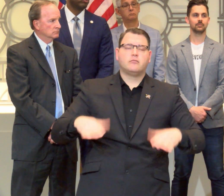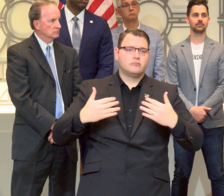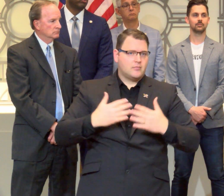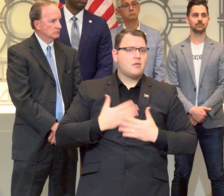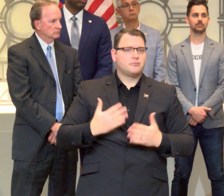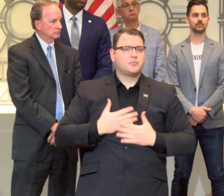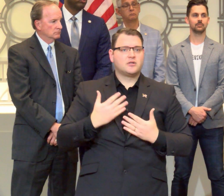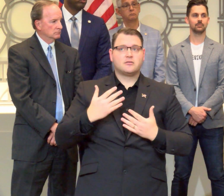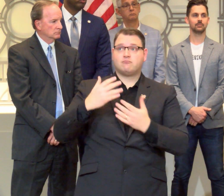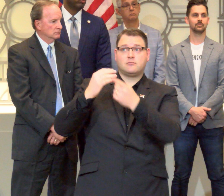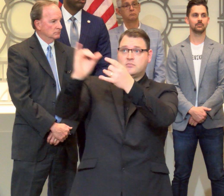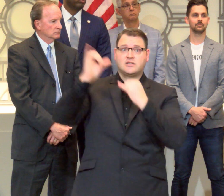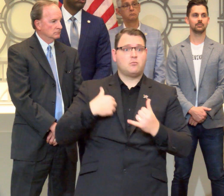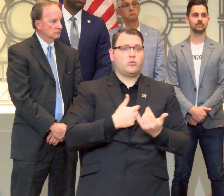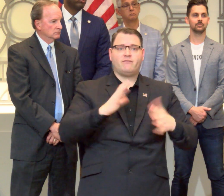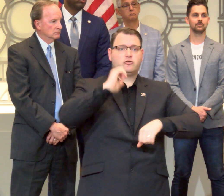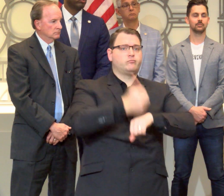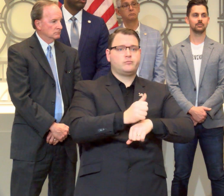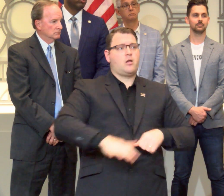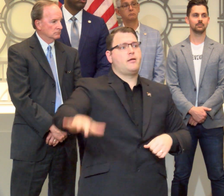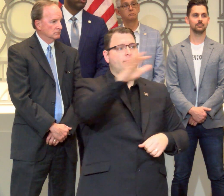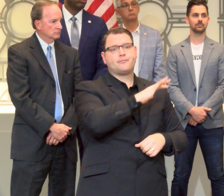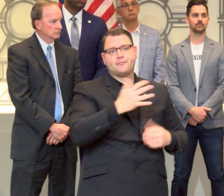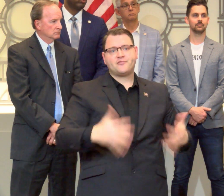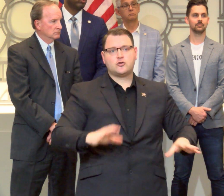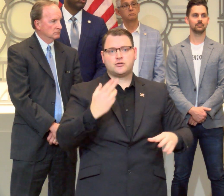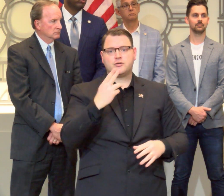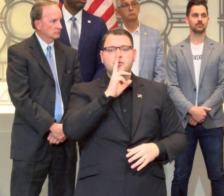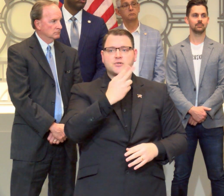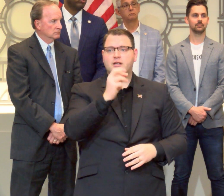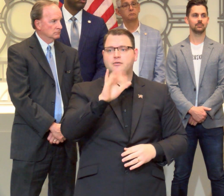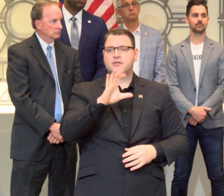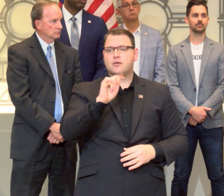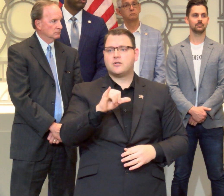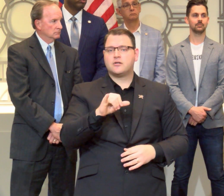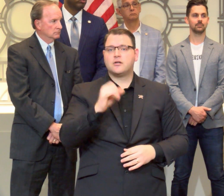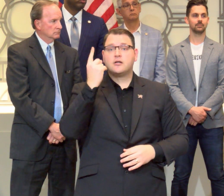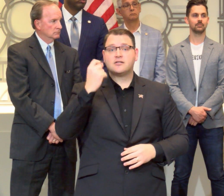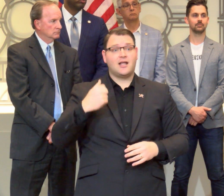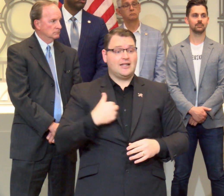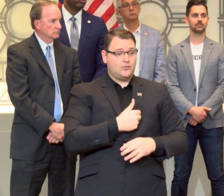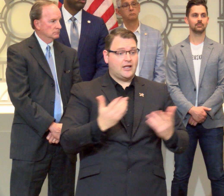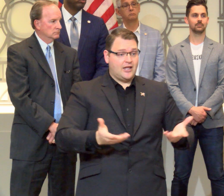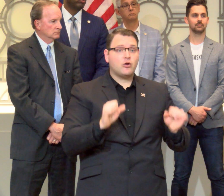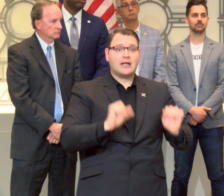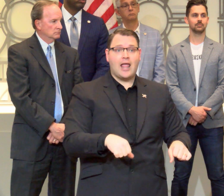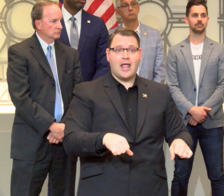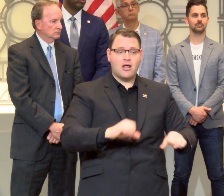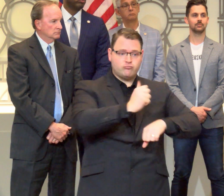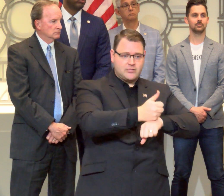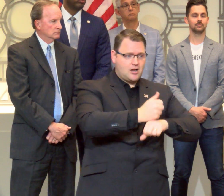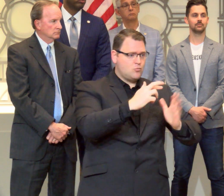County across the board. Because the reality is you can do it in this city and in this county, but if other cities and counties are not